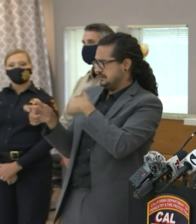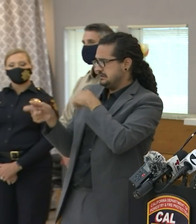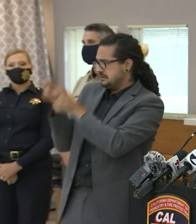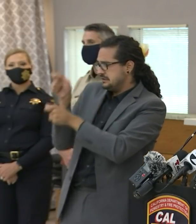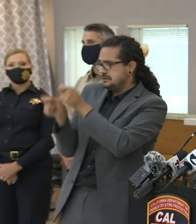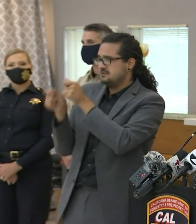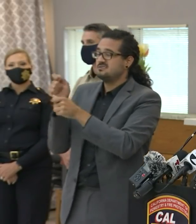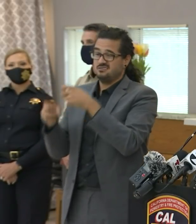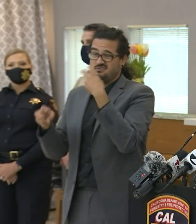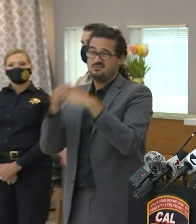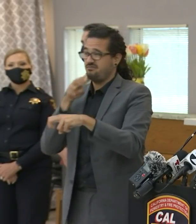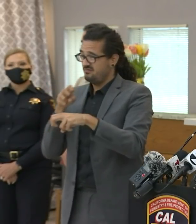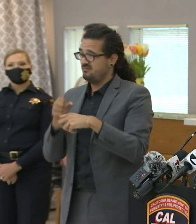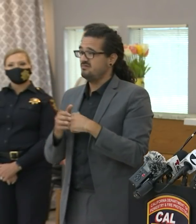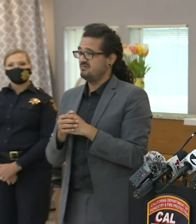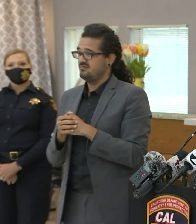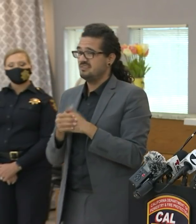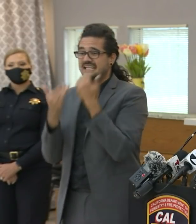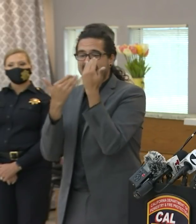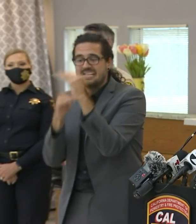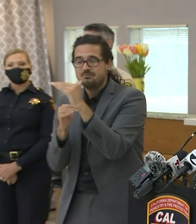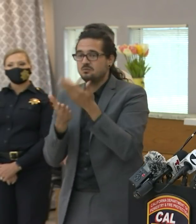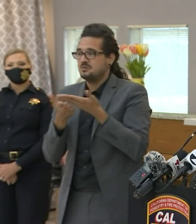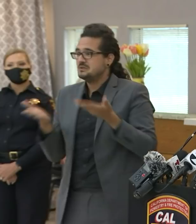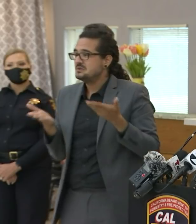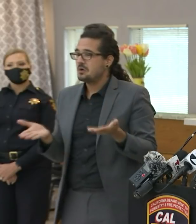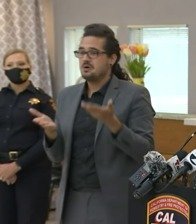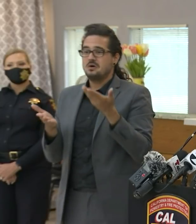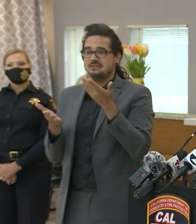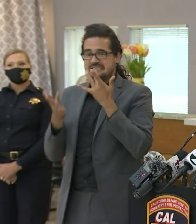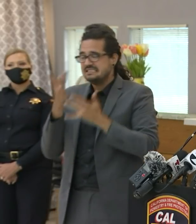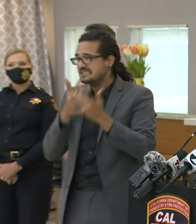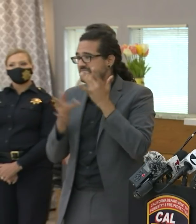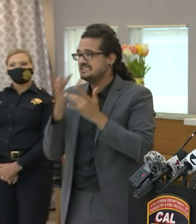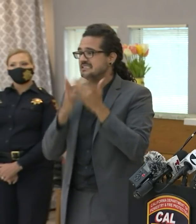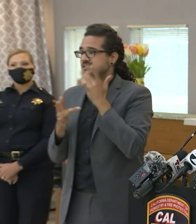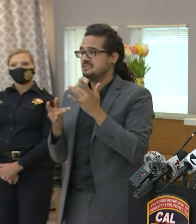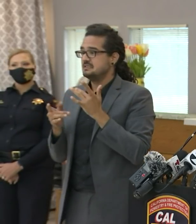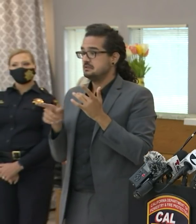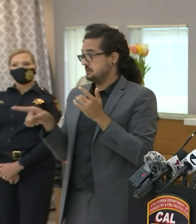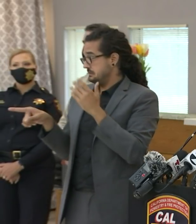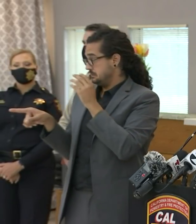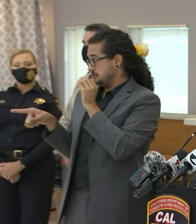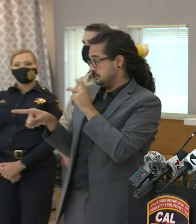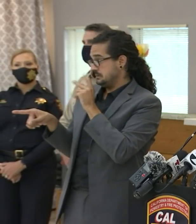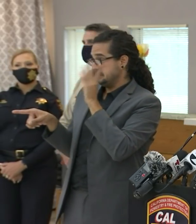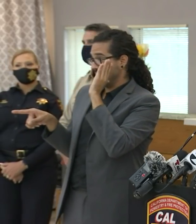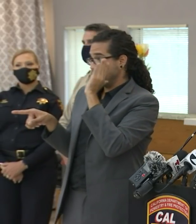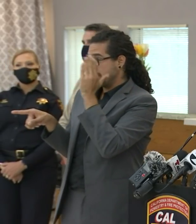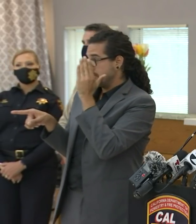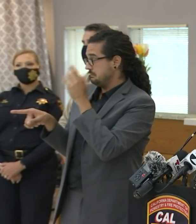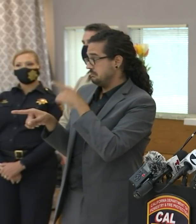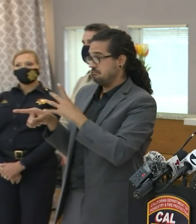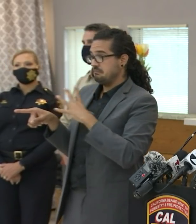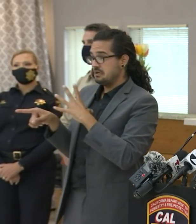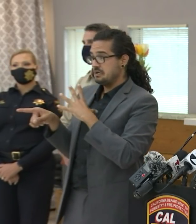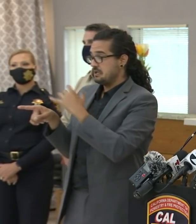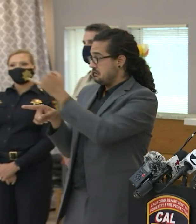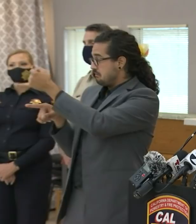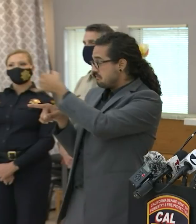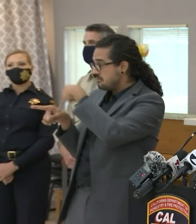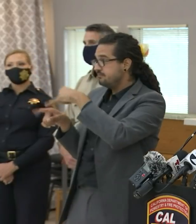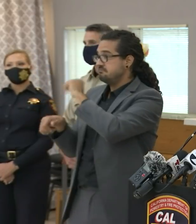and take targets of opportunity, areas of opportunity, and construct lines there. So we've gone